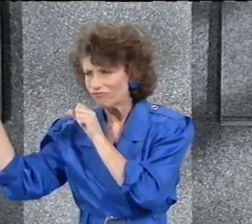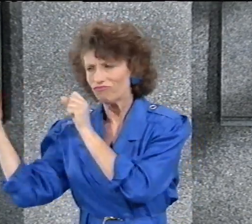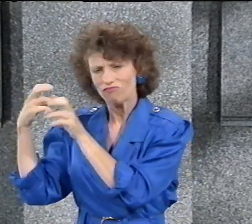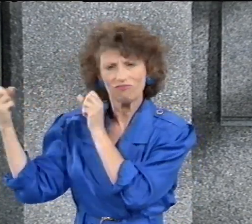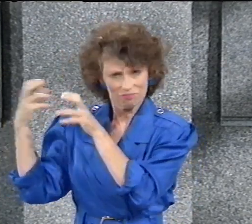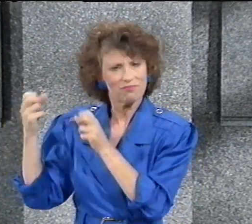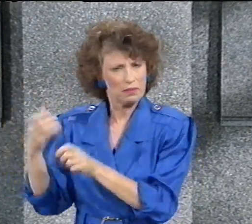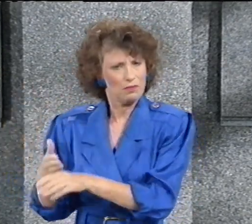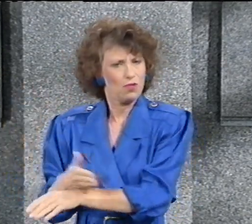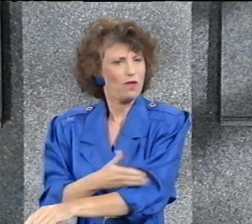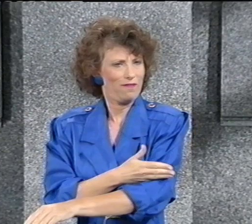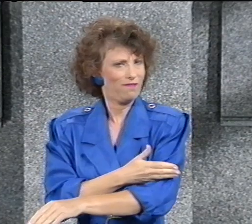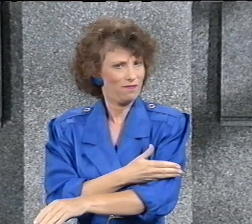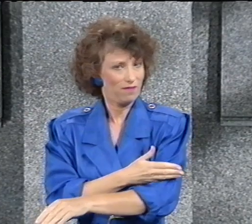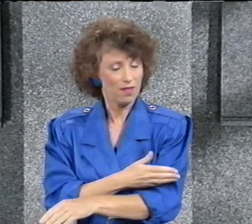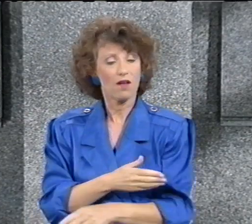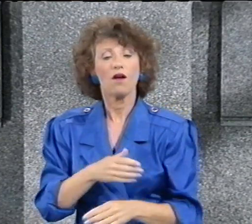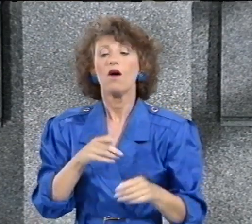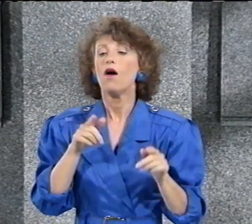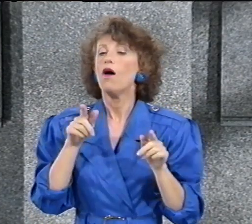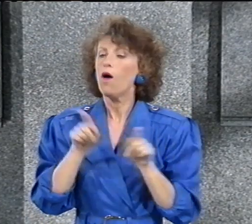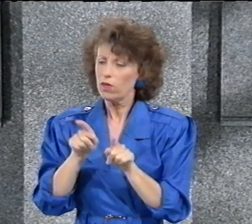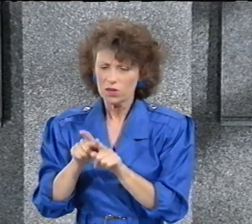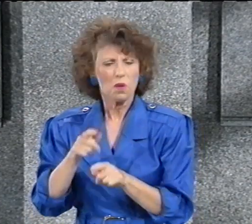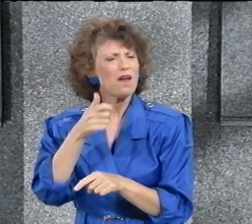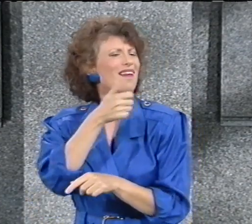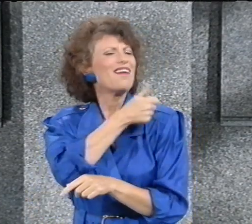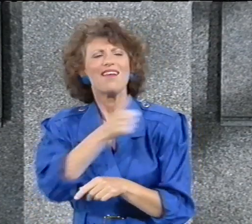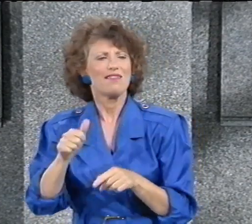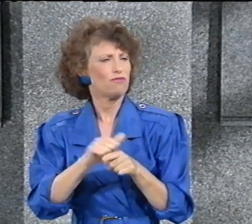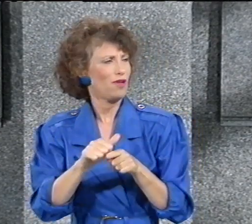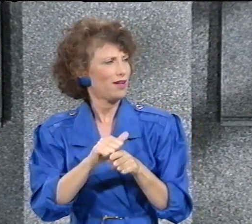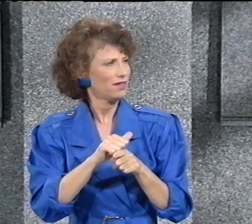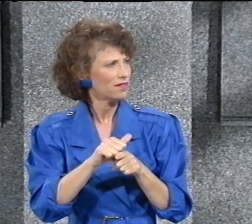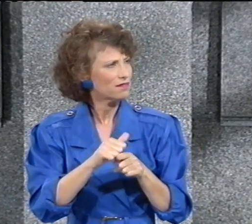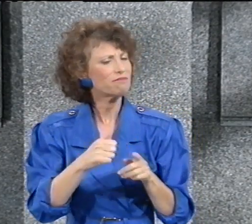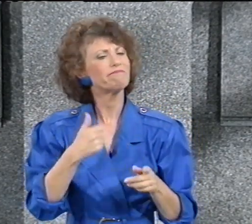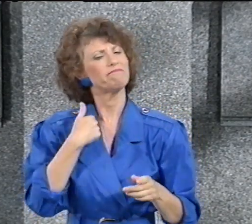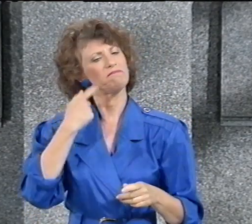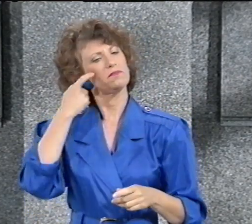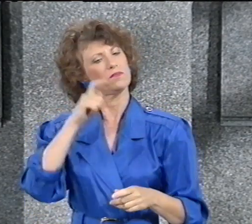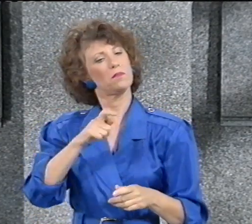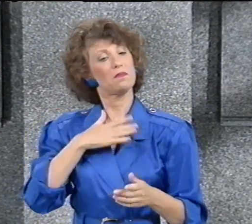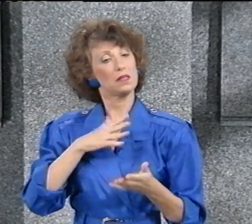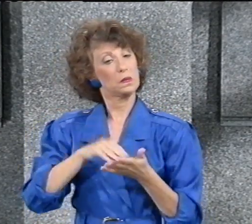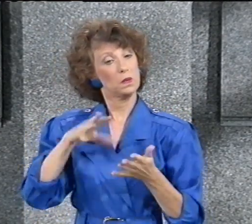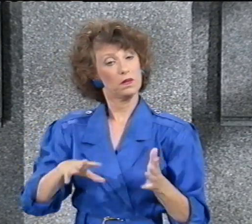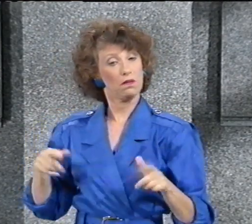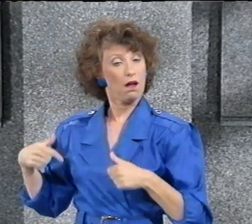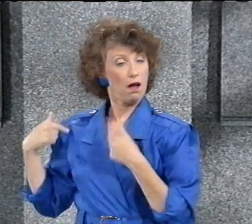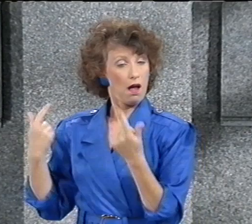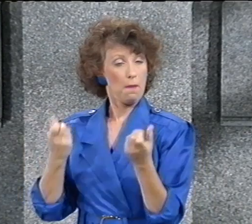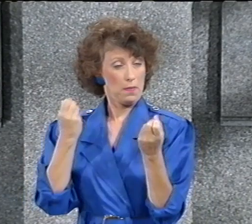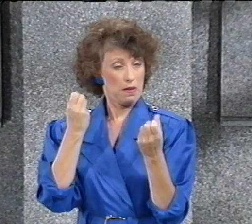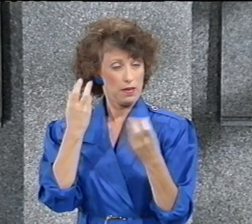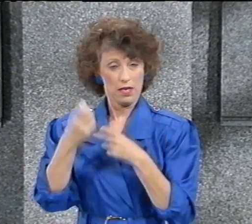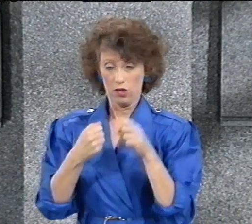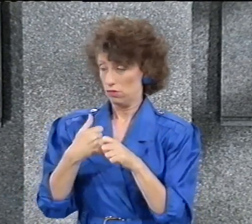member, spelling back and forth so that you focus on the problem letter combinations. Over the years that I've